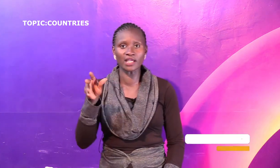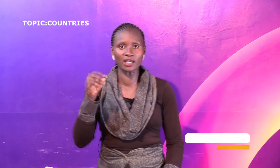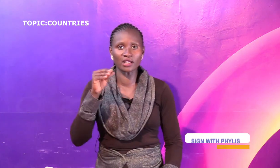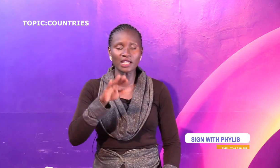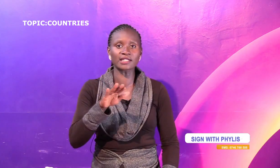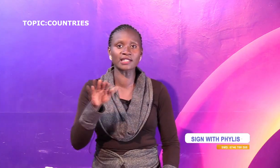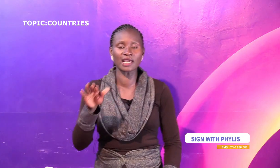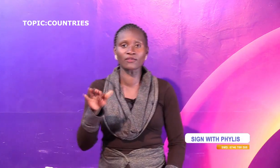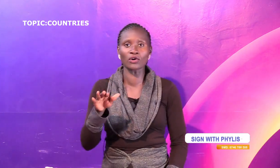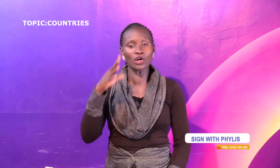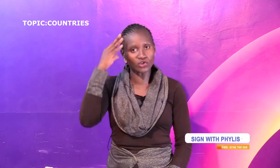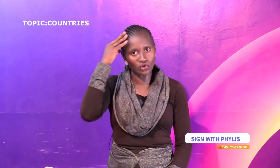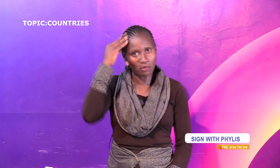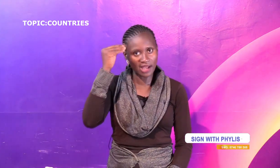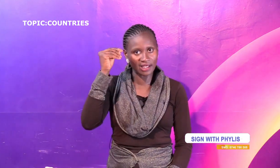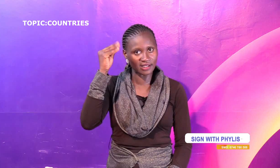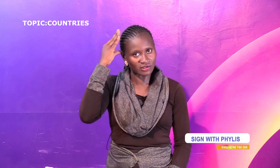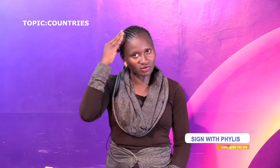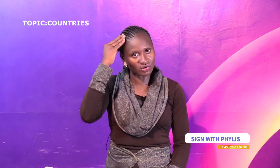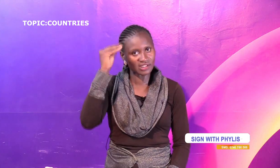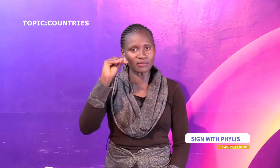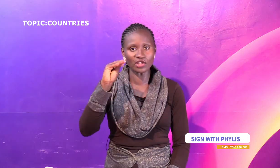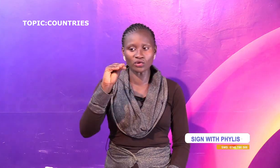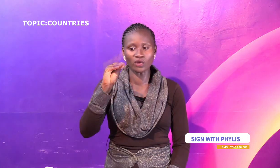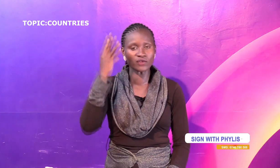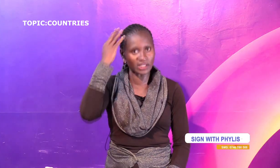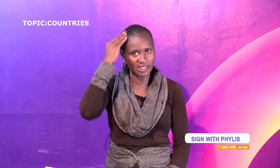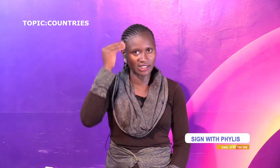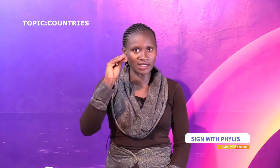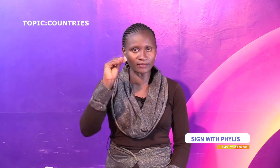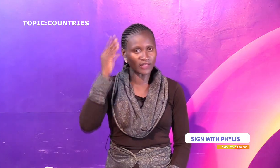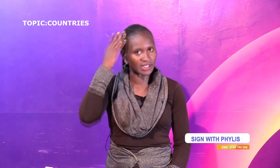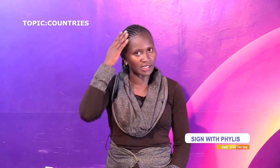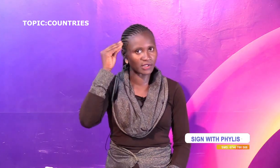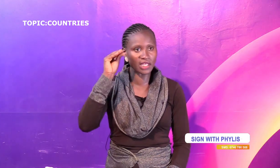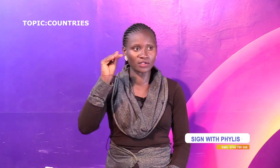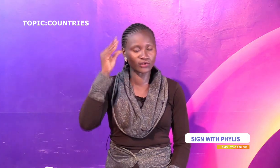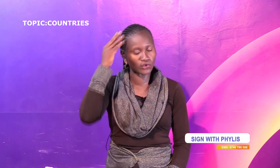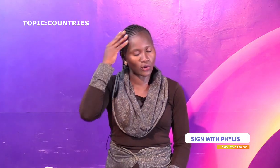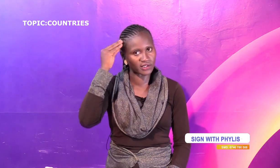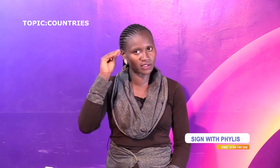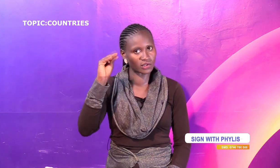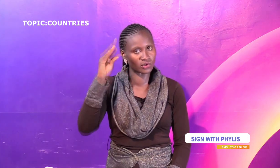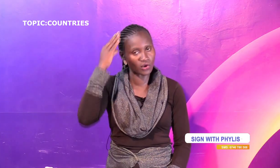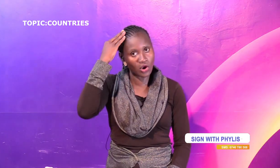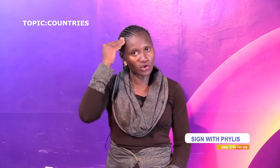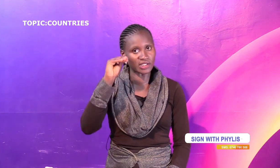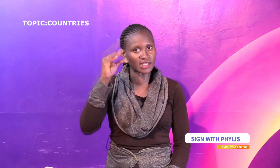that is the sign for Somalia. So something soft, you're touching something soft, so you touch on the